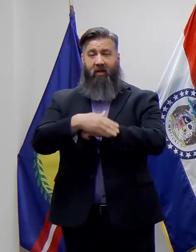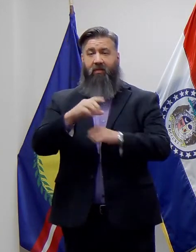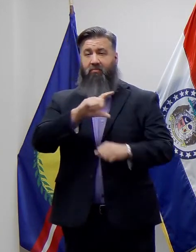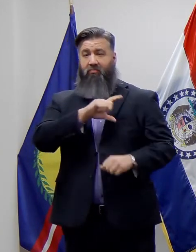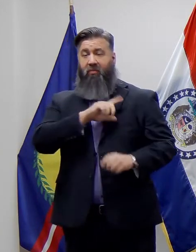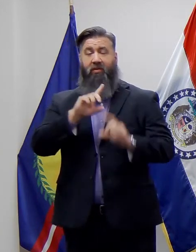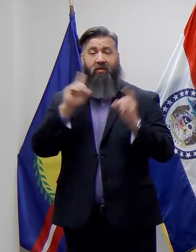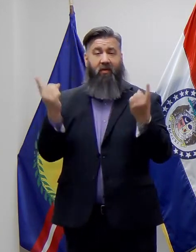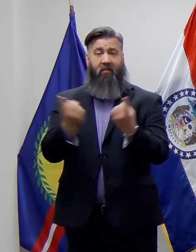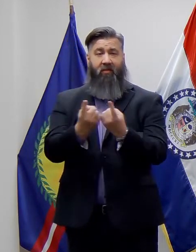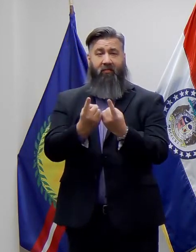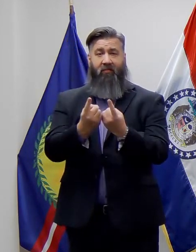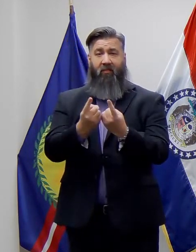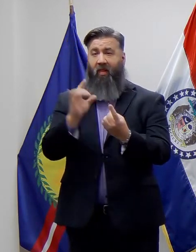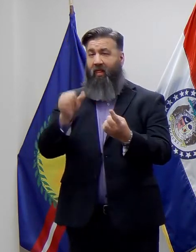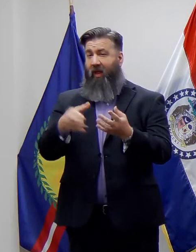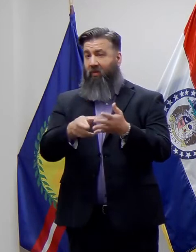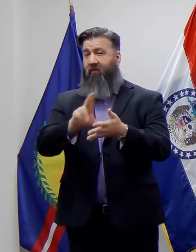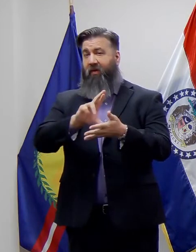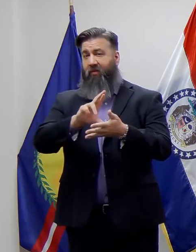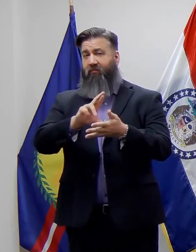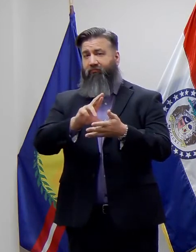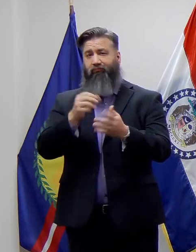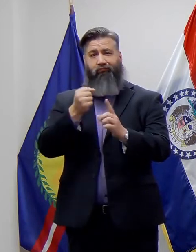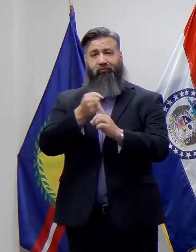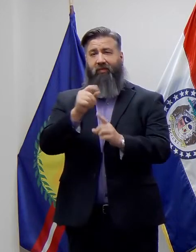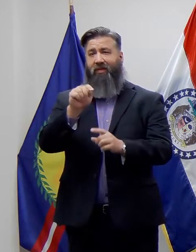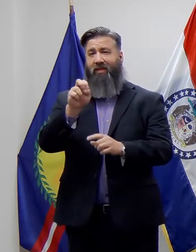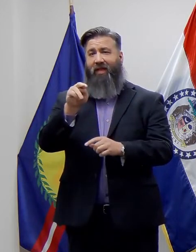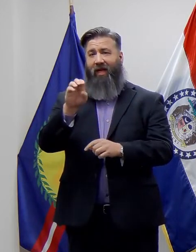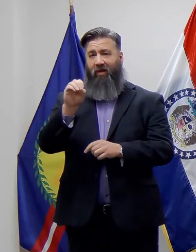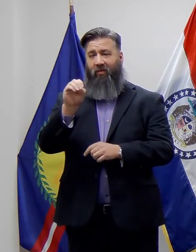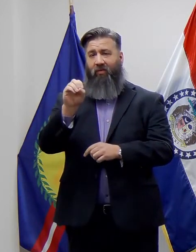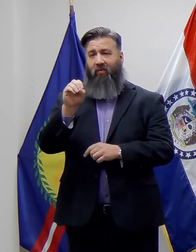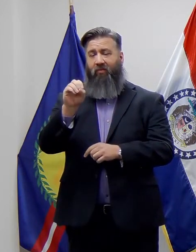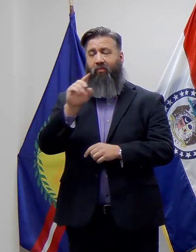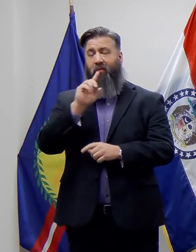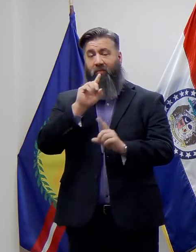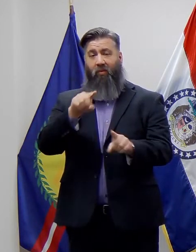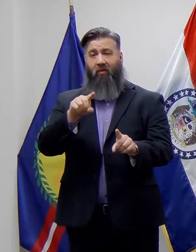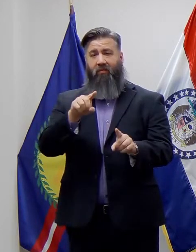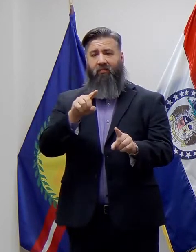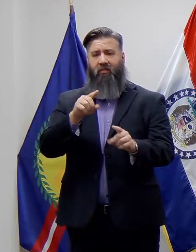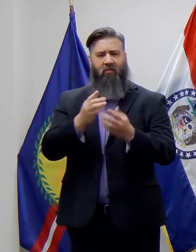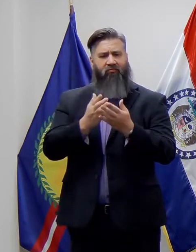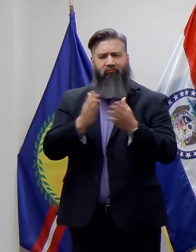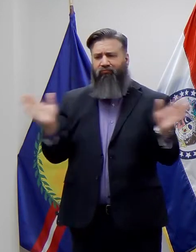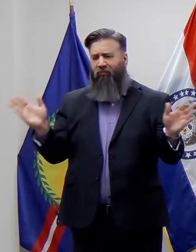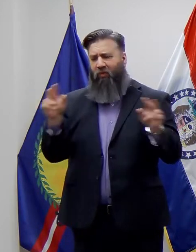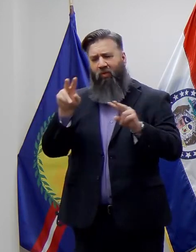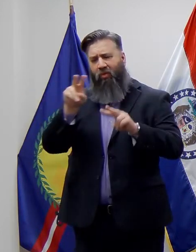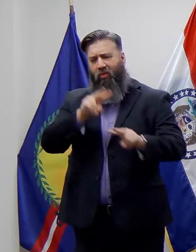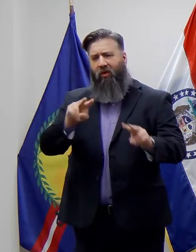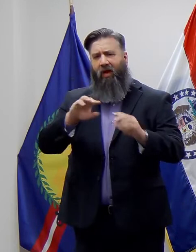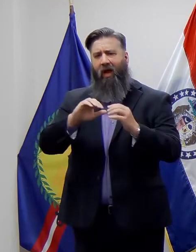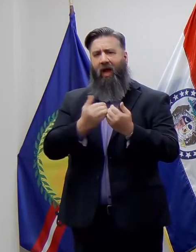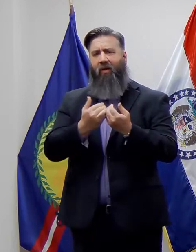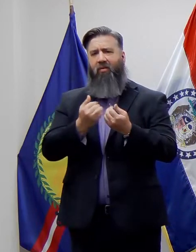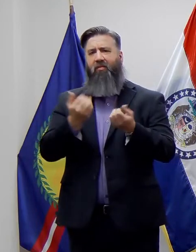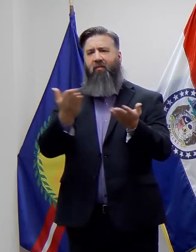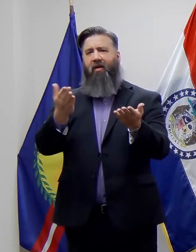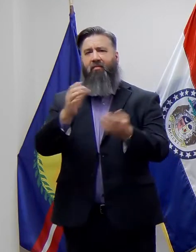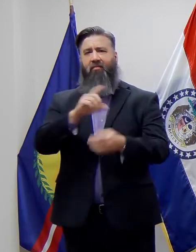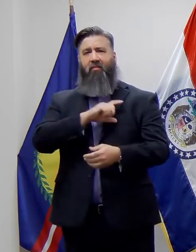that review came the Teneo Report, a comprehensive look about how we provide policing services in St. Louis County.